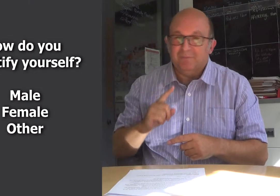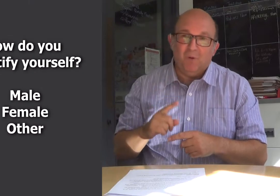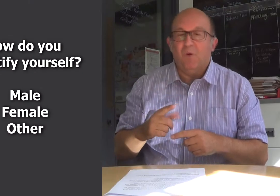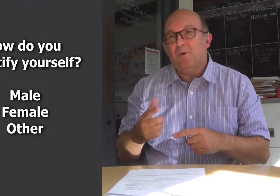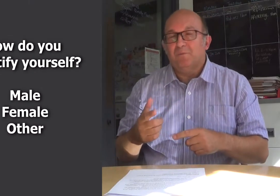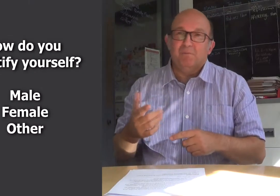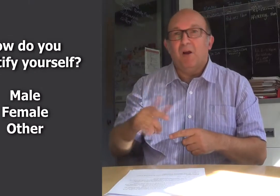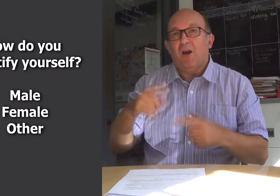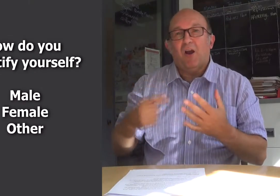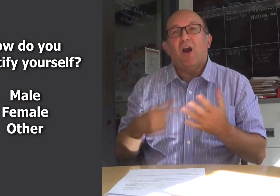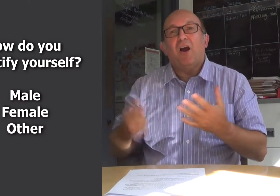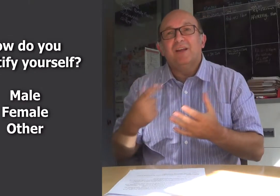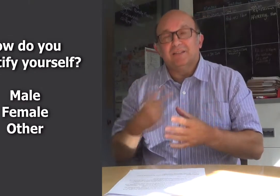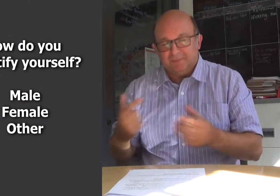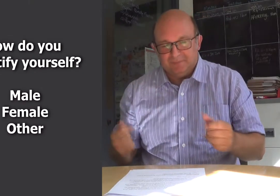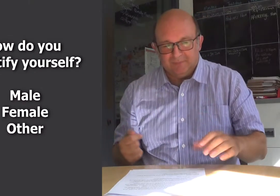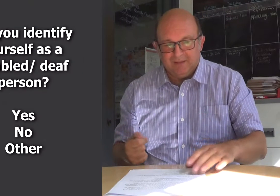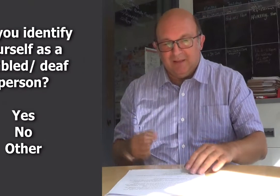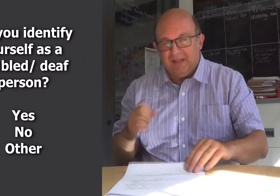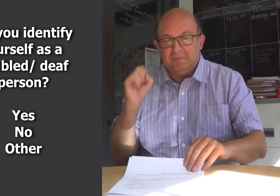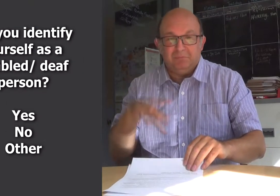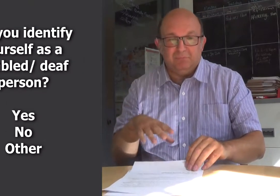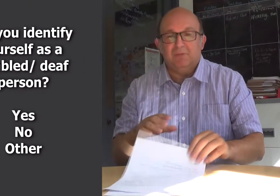female, or others?